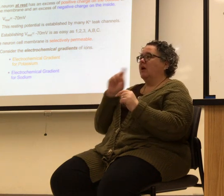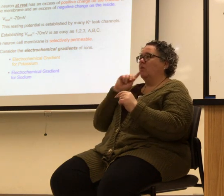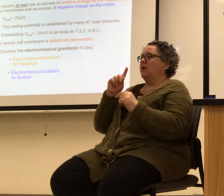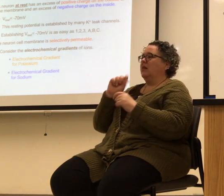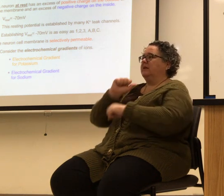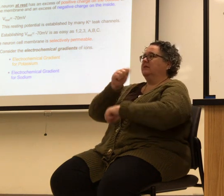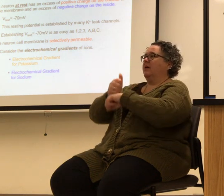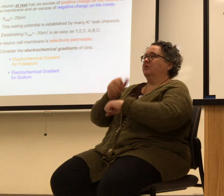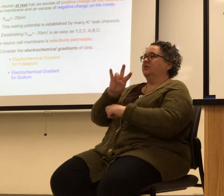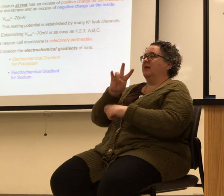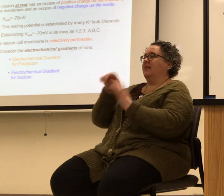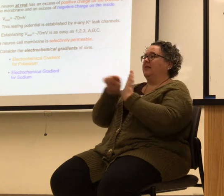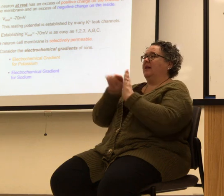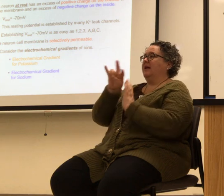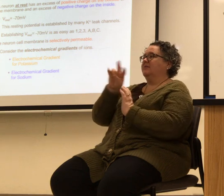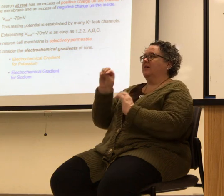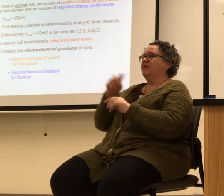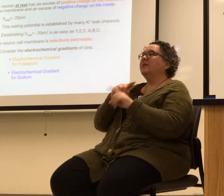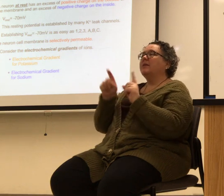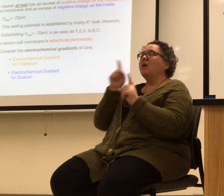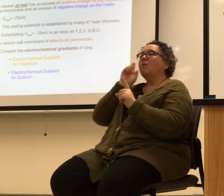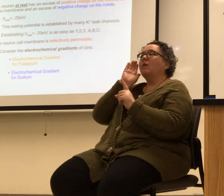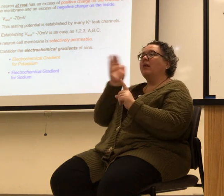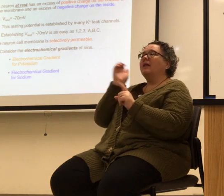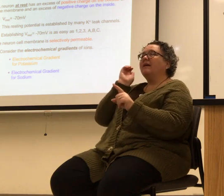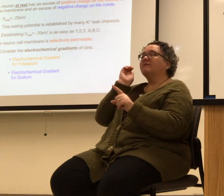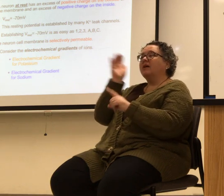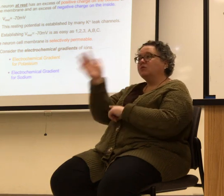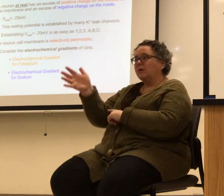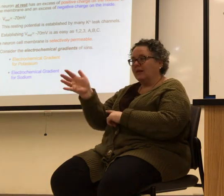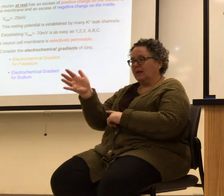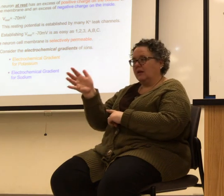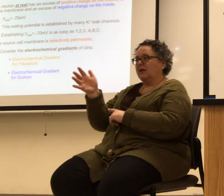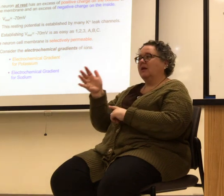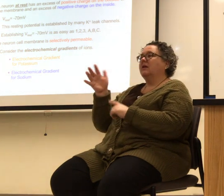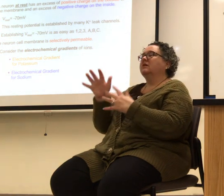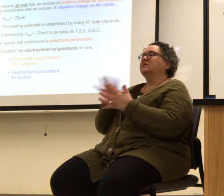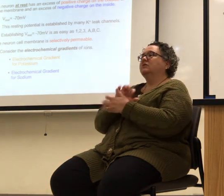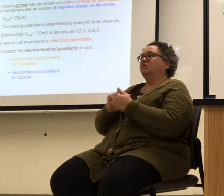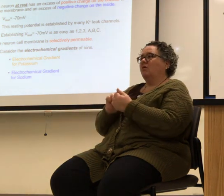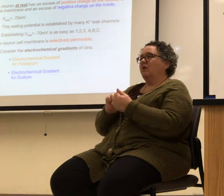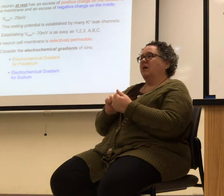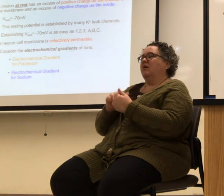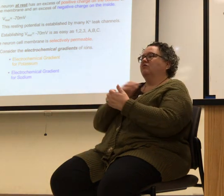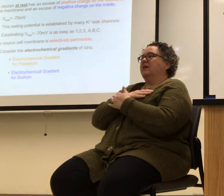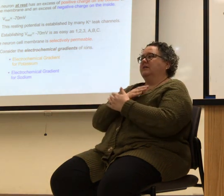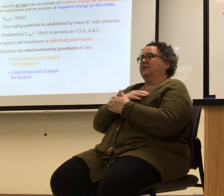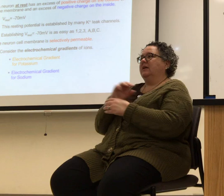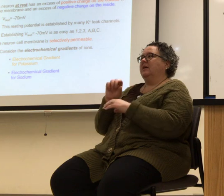eventually dissipate the ionic gradients and destroy resting membrane potential.